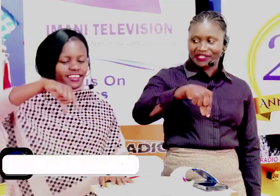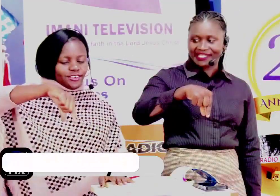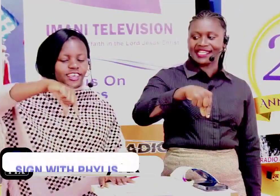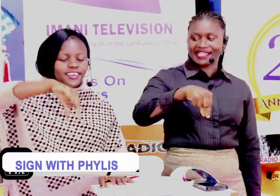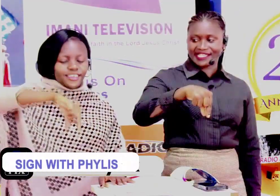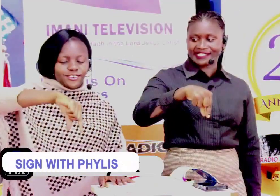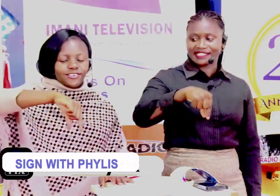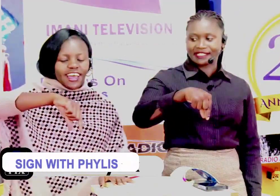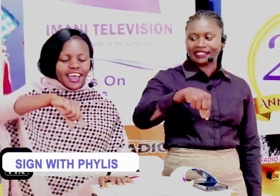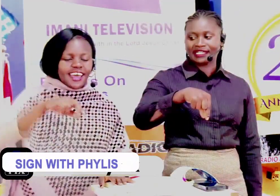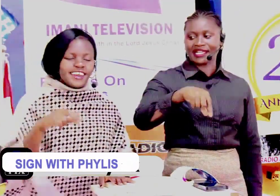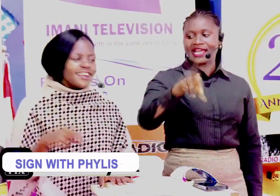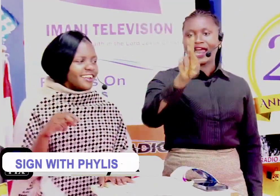okay, Yes. Q. R. R.